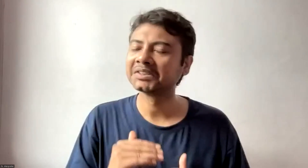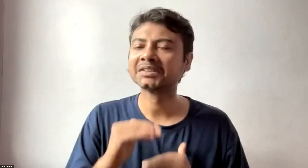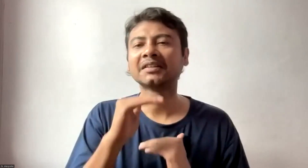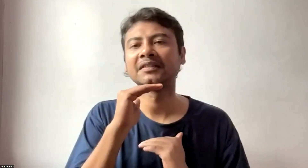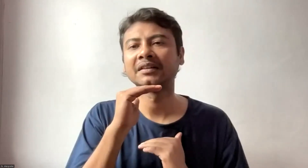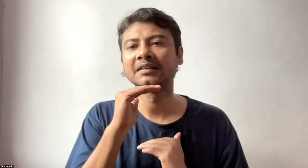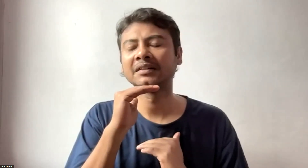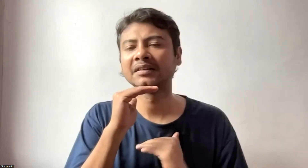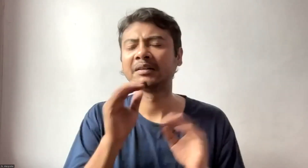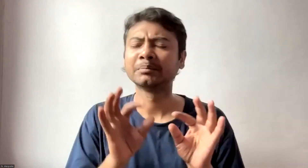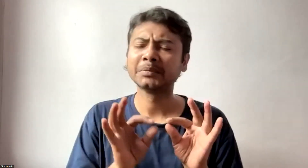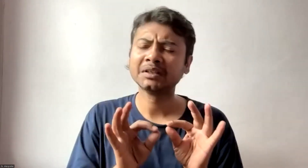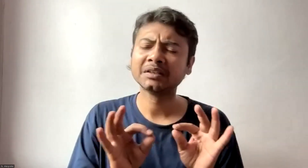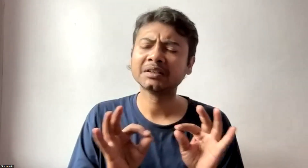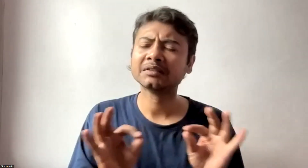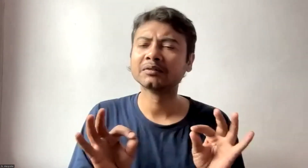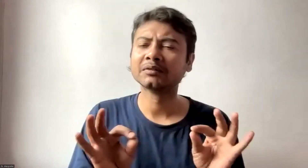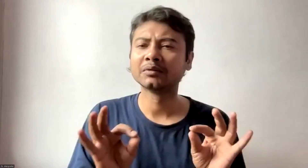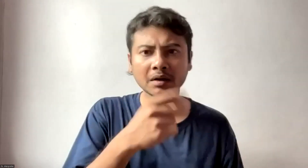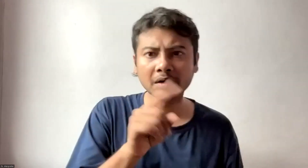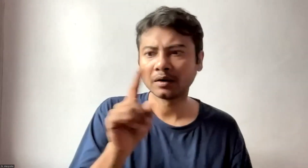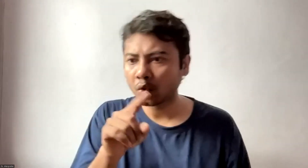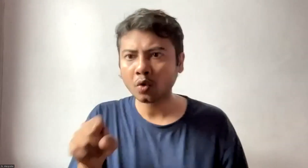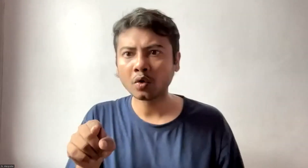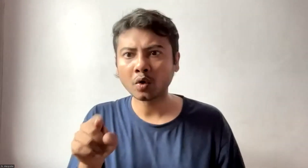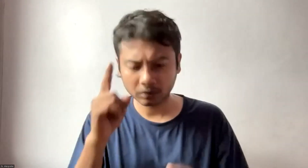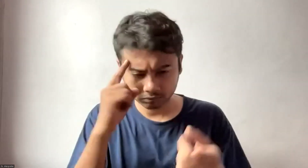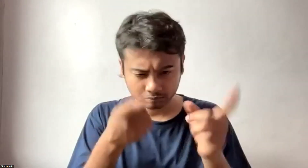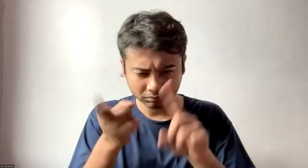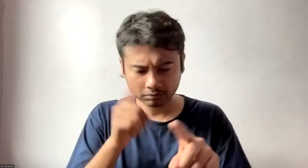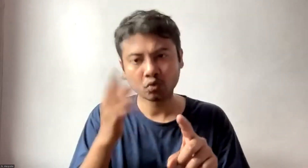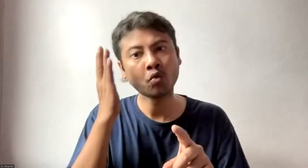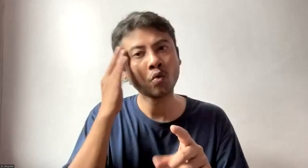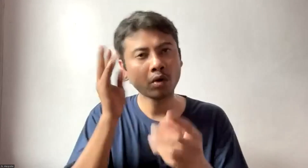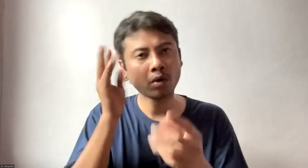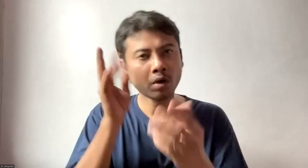and they always do the correct thing. They don't harm anybody.